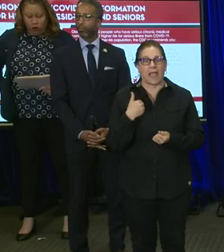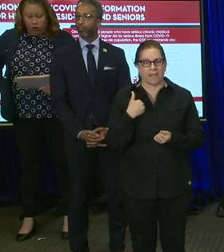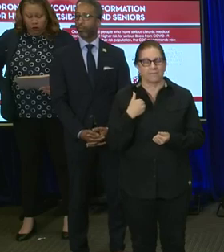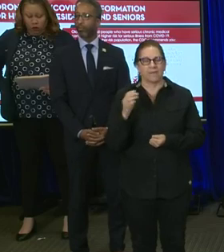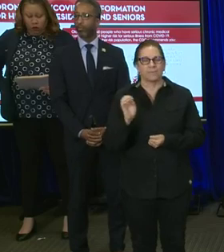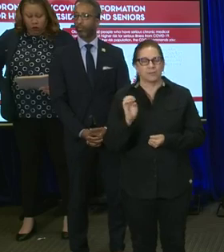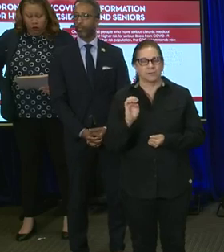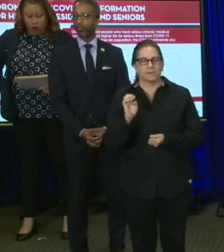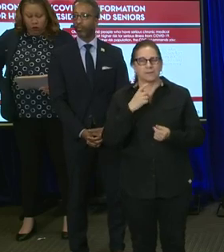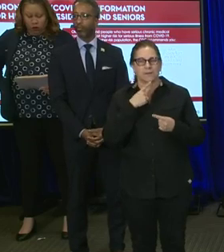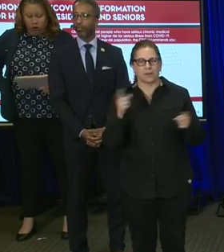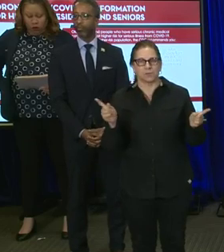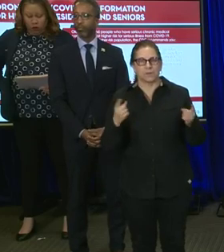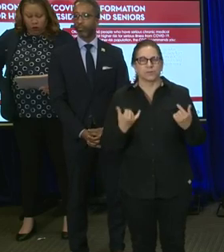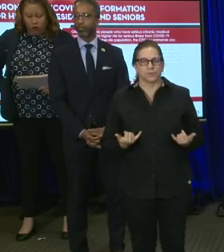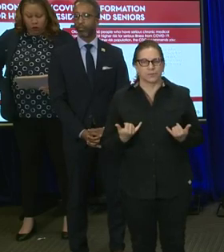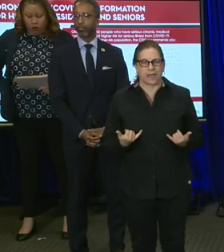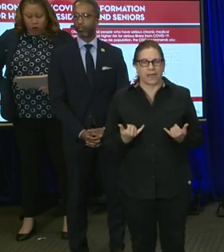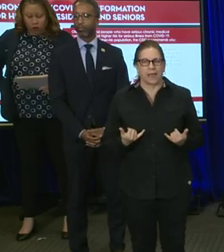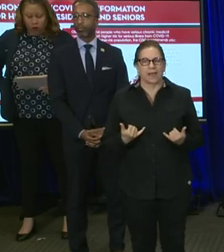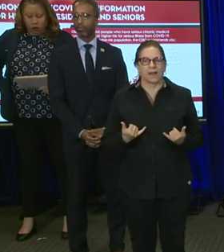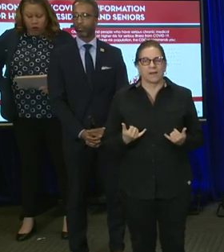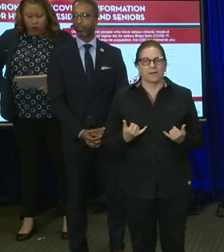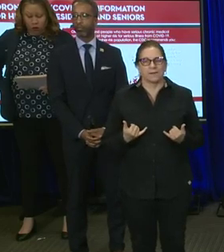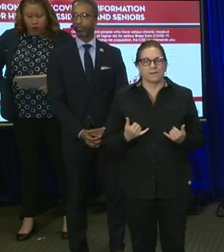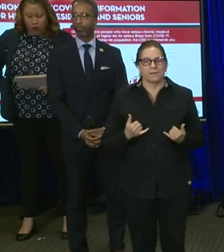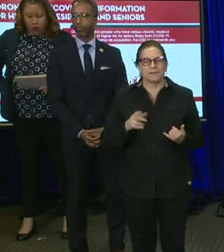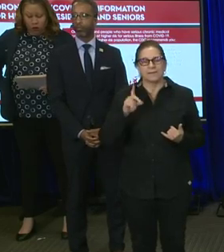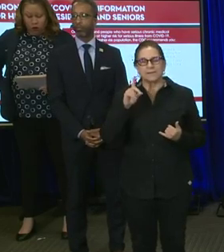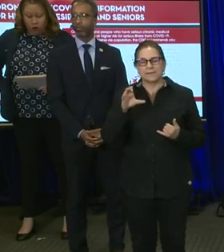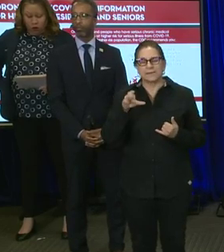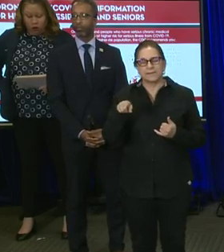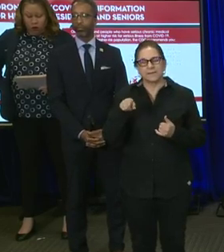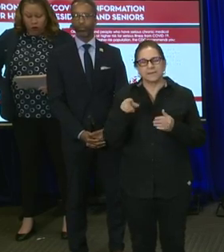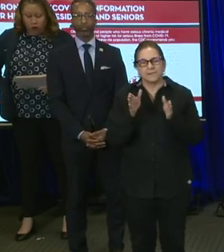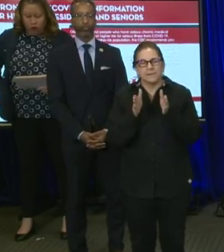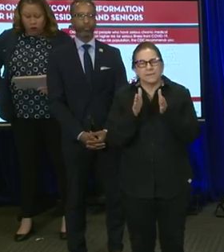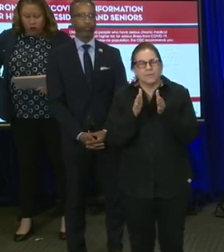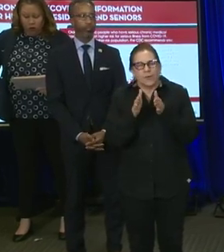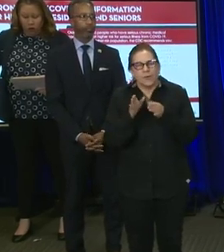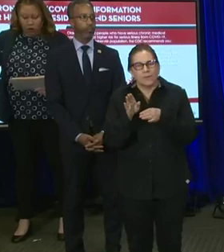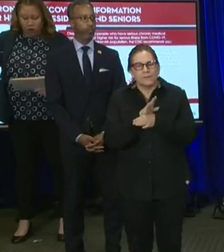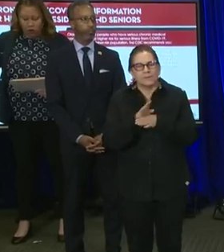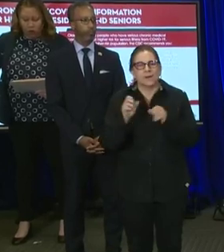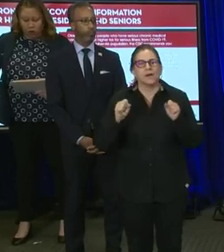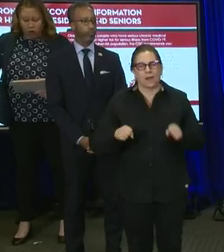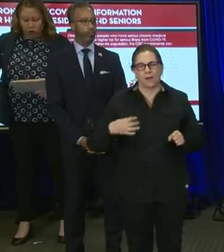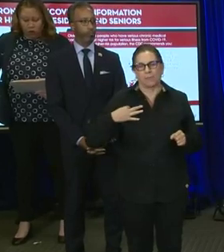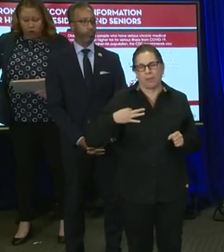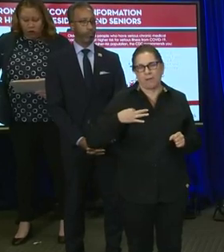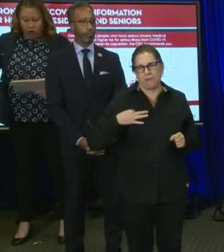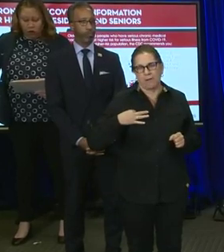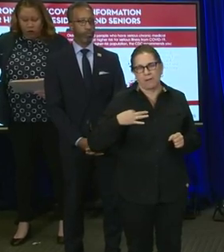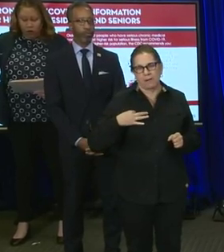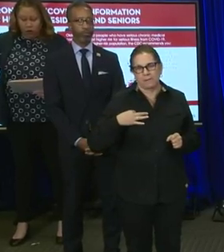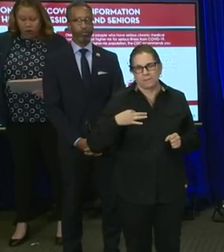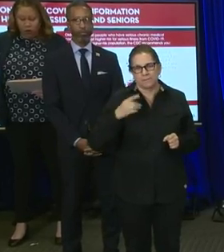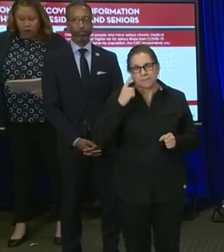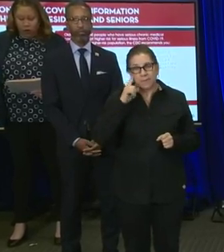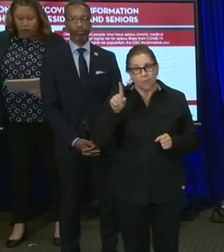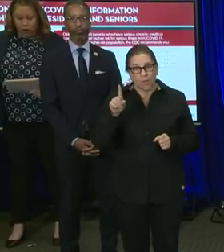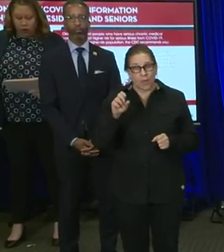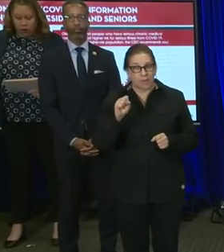for DC-based businesses, small businesses, to apply for SBA-administered loans at